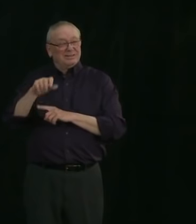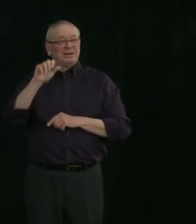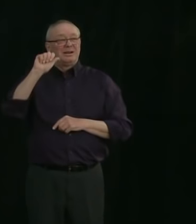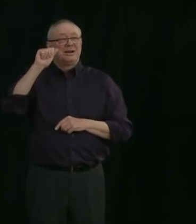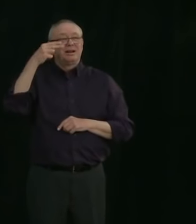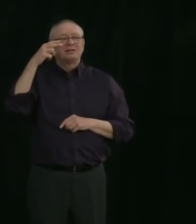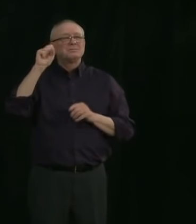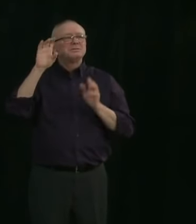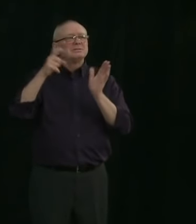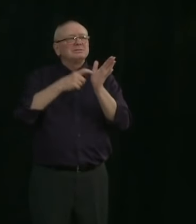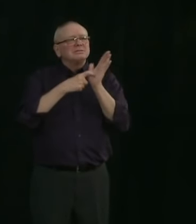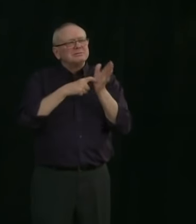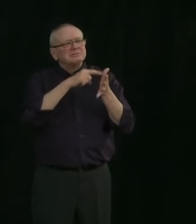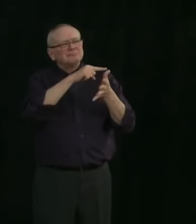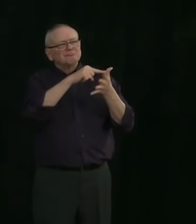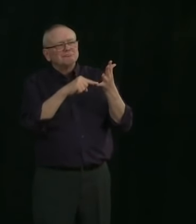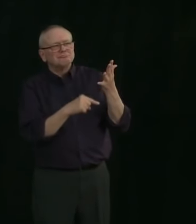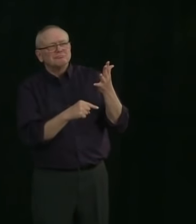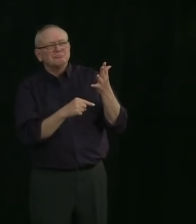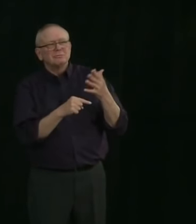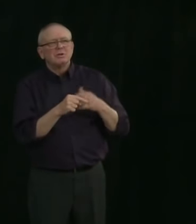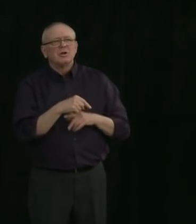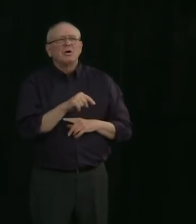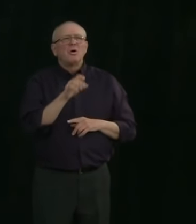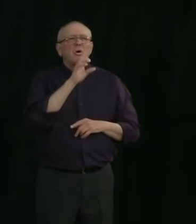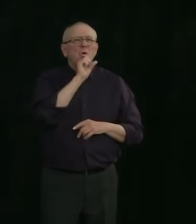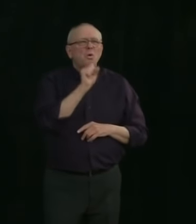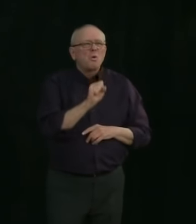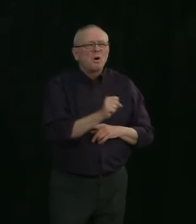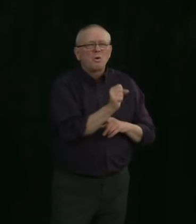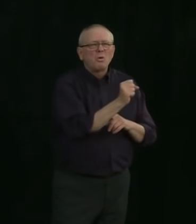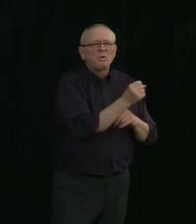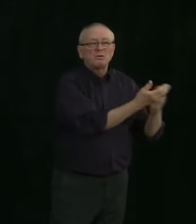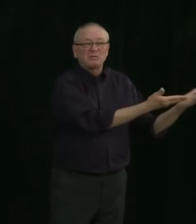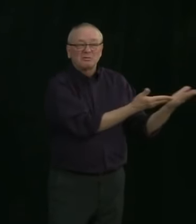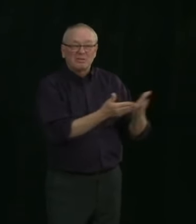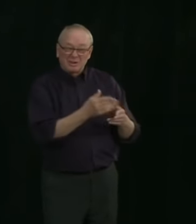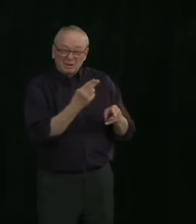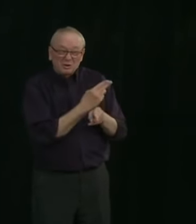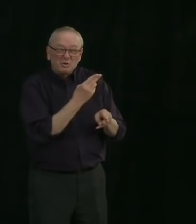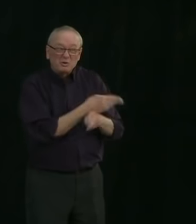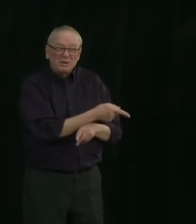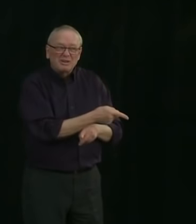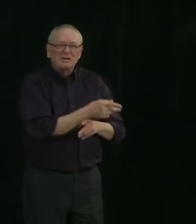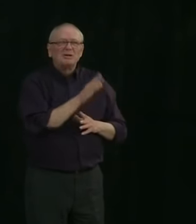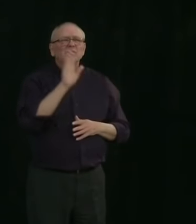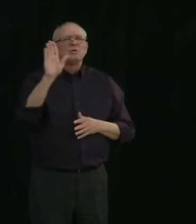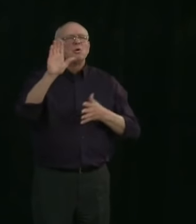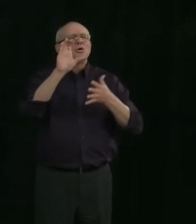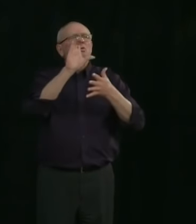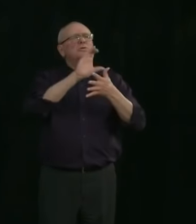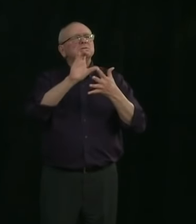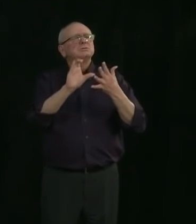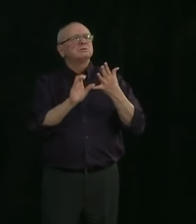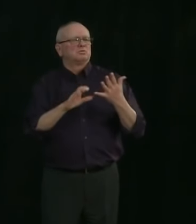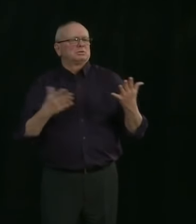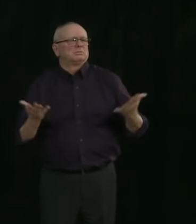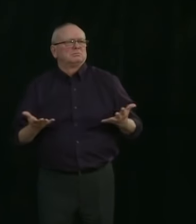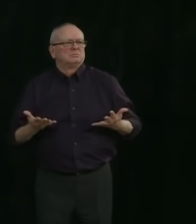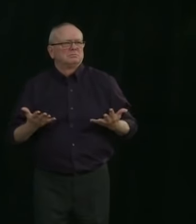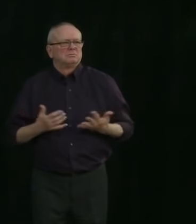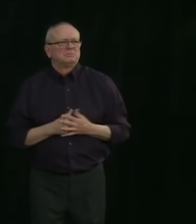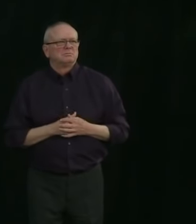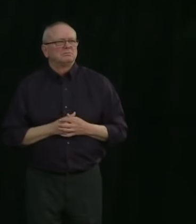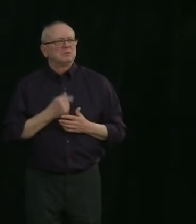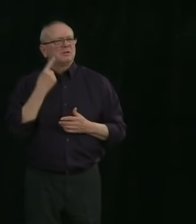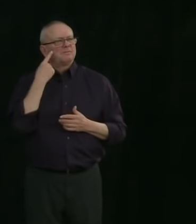first. So I think that question would be best directed to Alberta Health Services. So I think we might have to get back to you on that, as